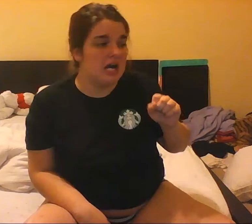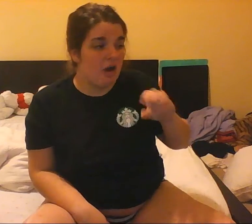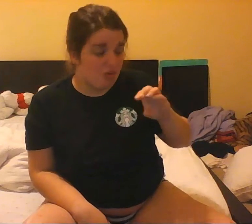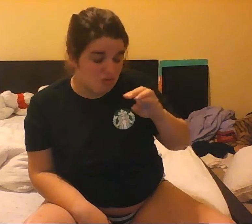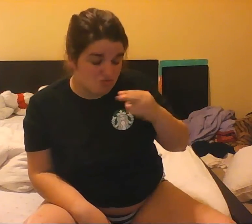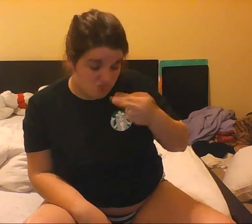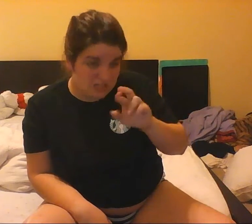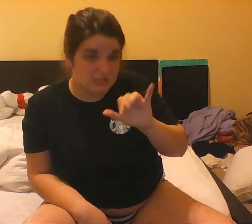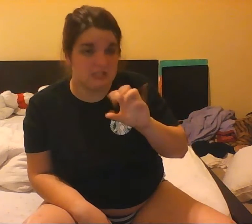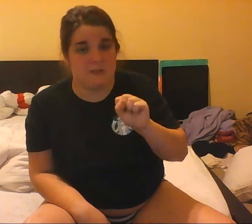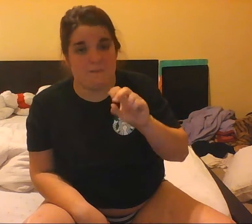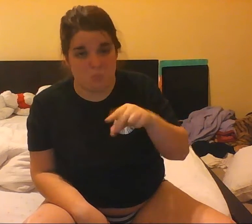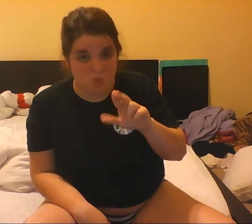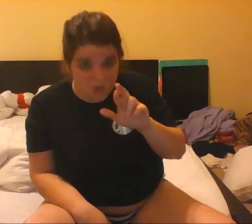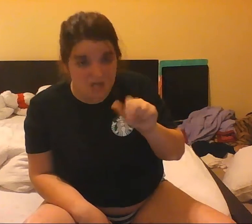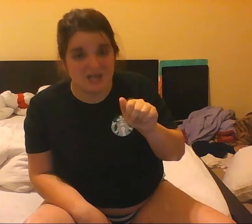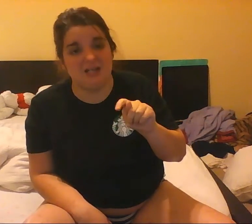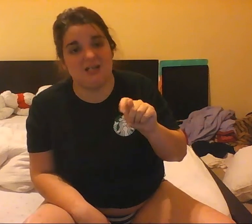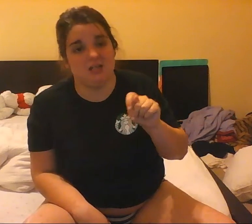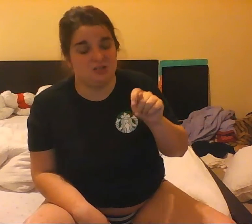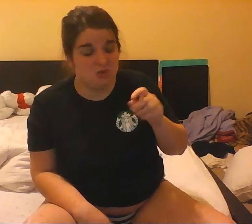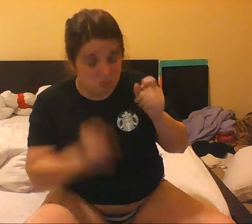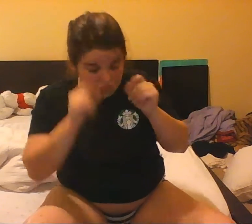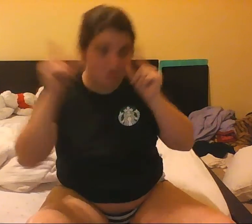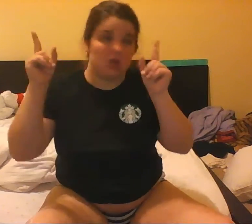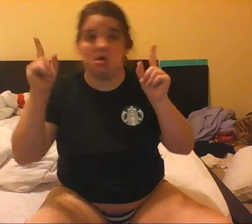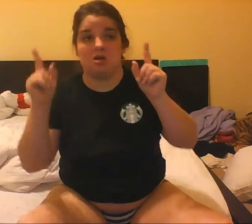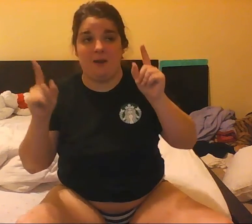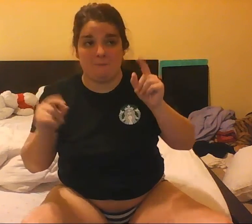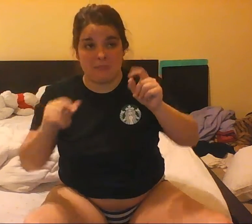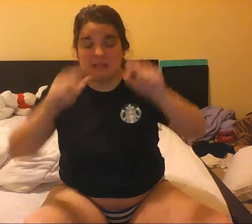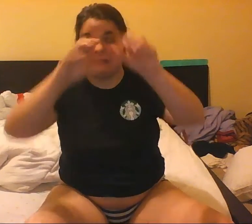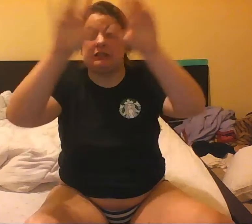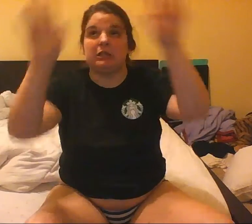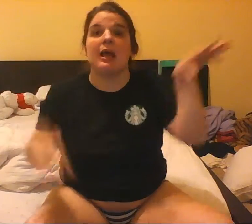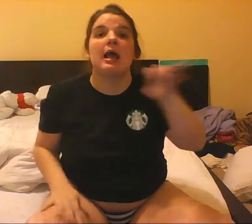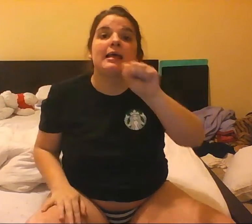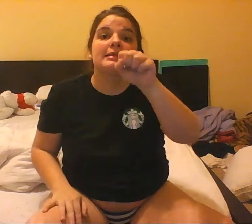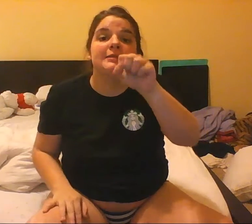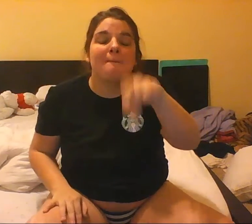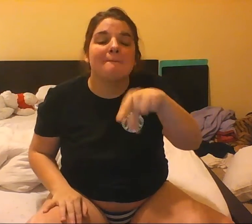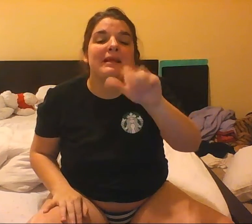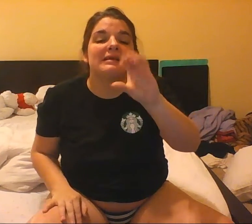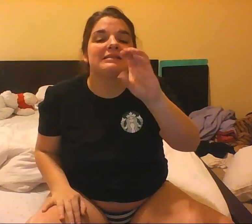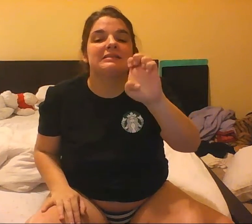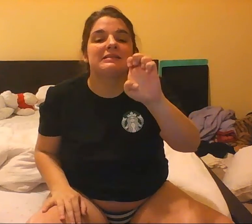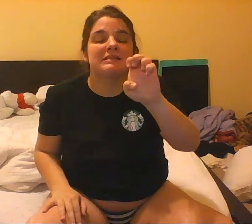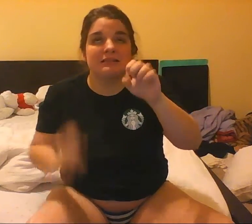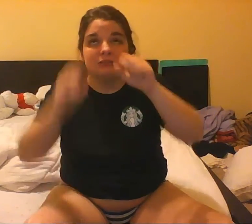years before he's supposed to, because they're all in hypersleep, or whatever you call that, when you're put to sleep in space so that you don't age for